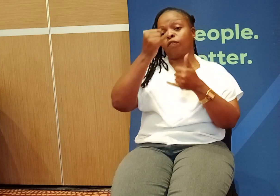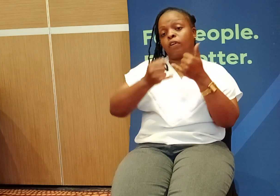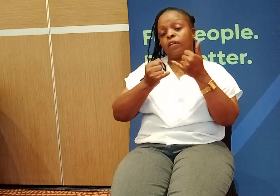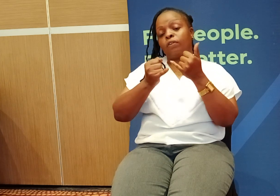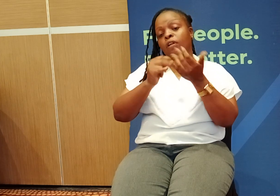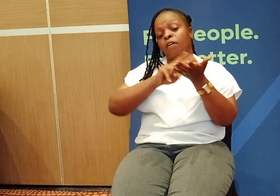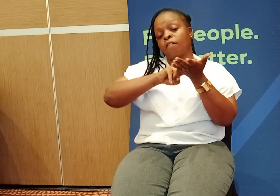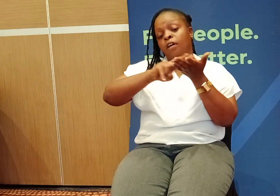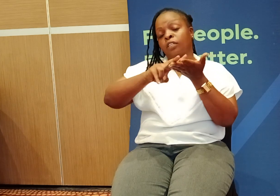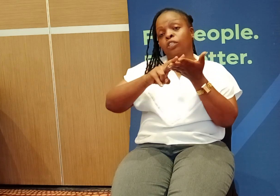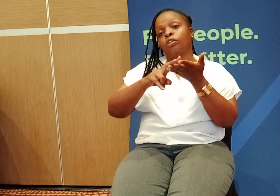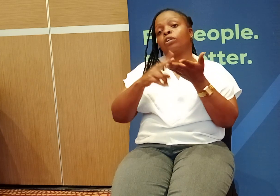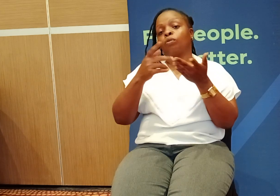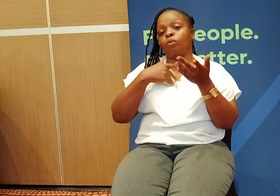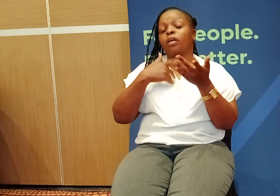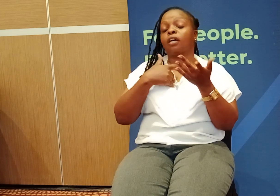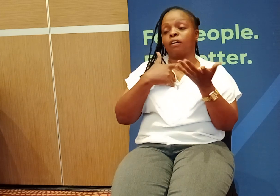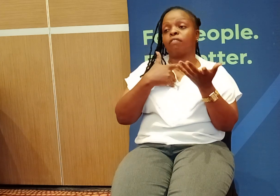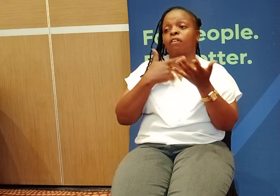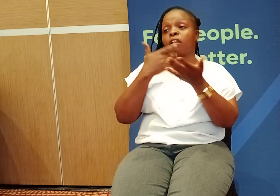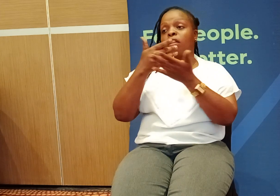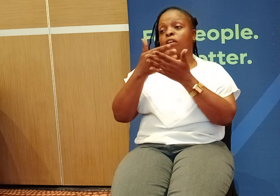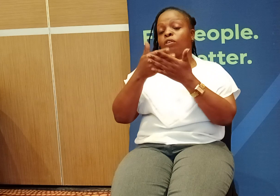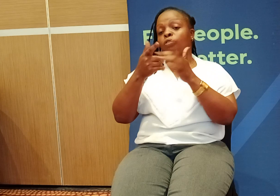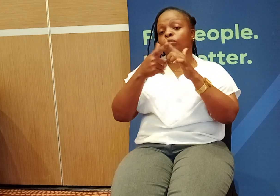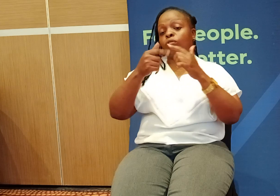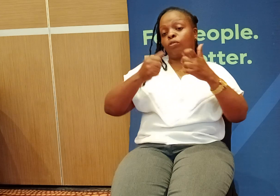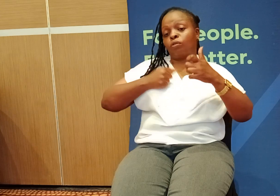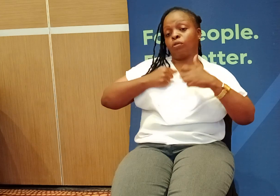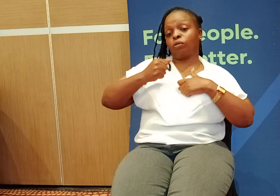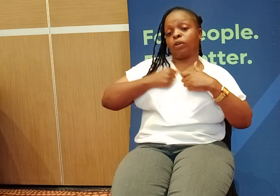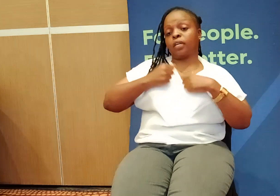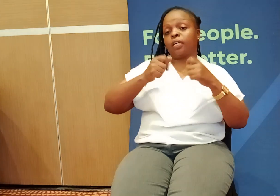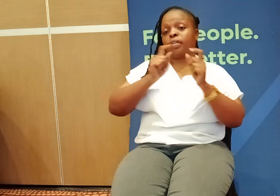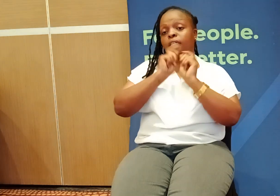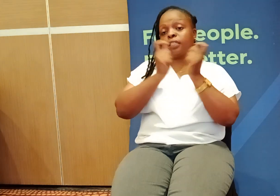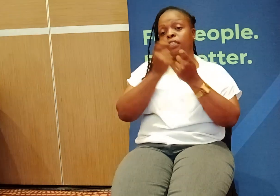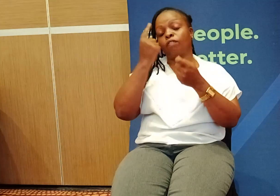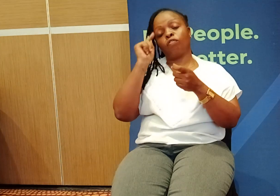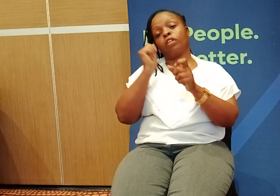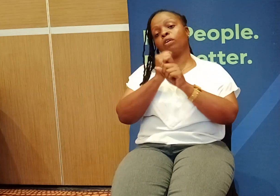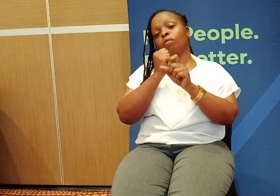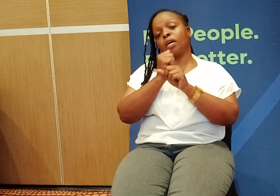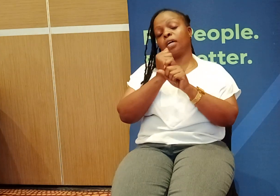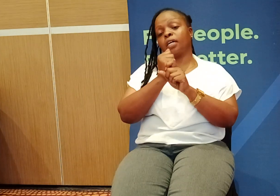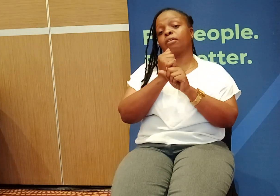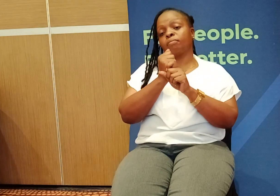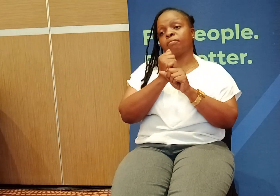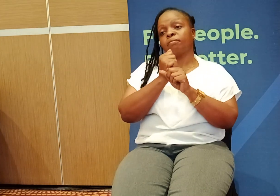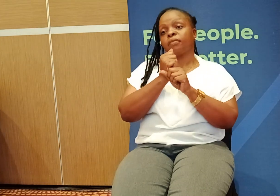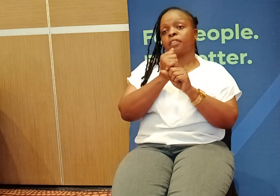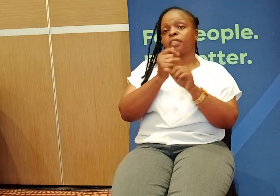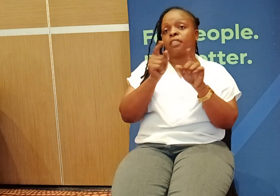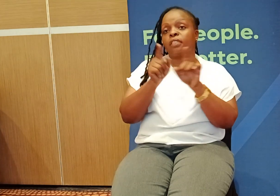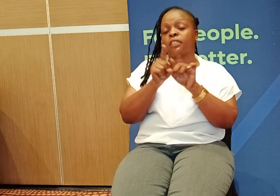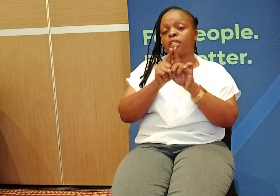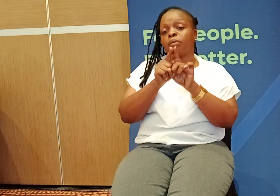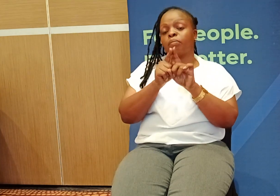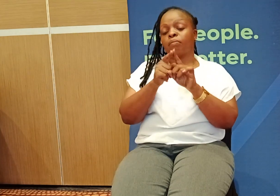you somewhere. Thank you to the Rwanda team for the work that you've done. We're building and enhanced shared services.